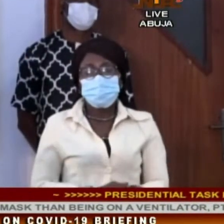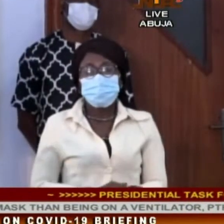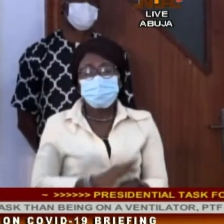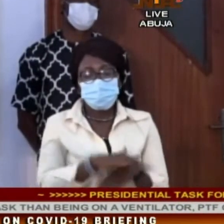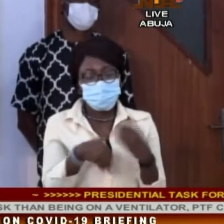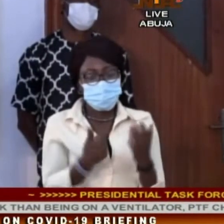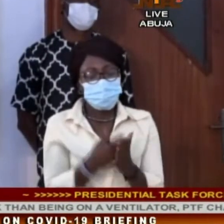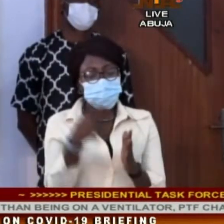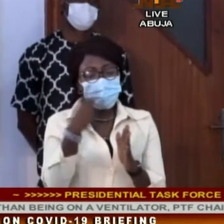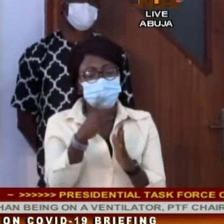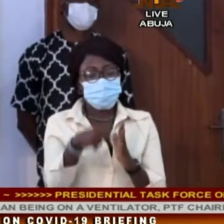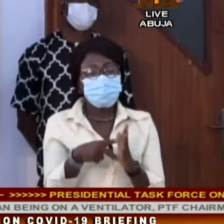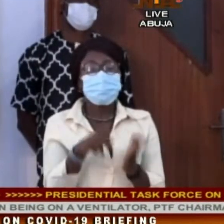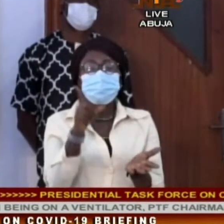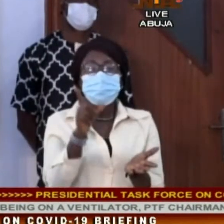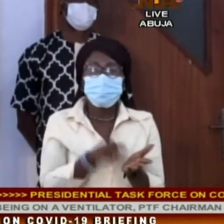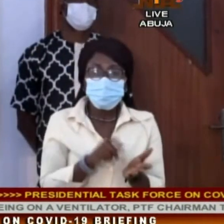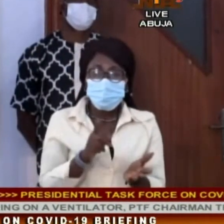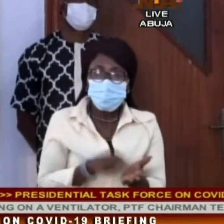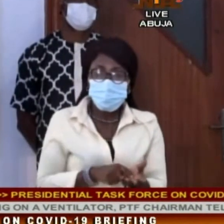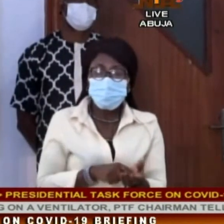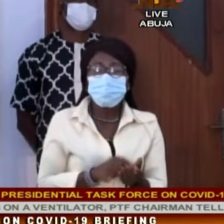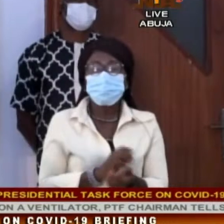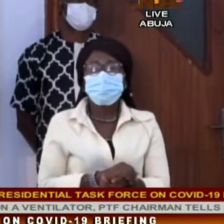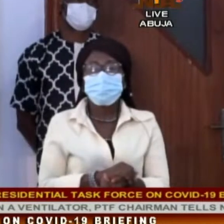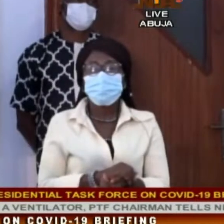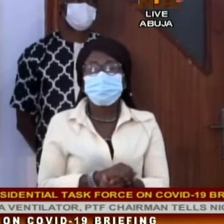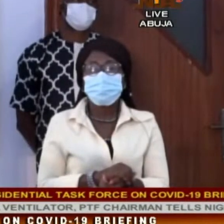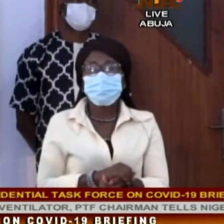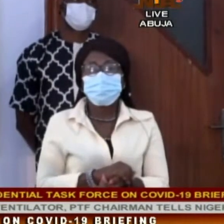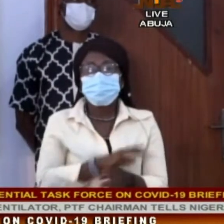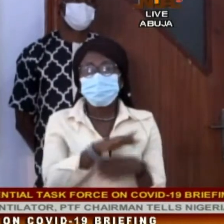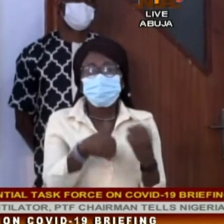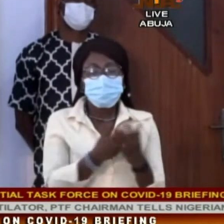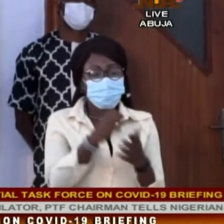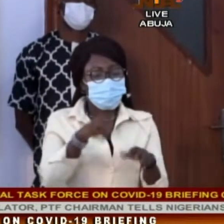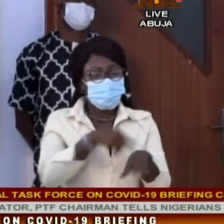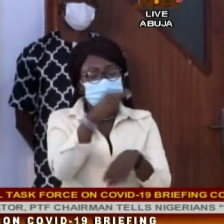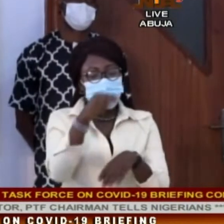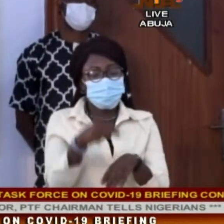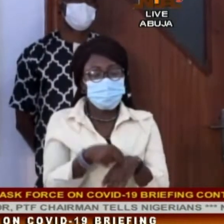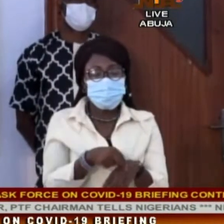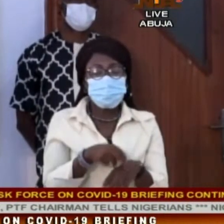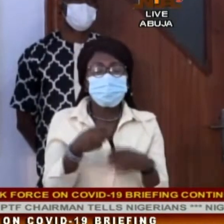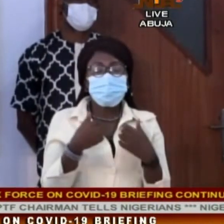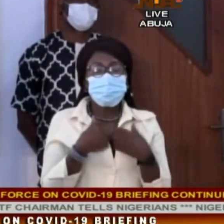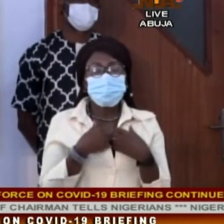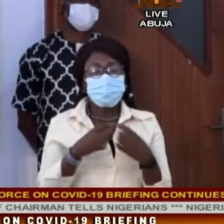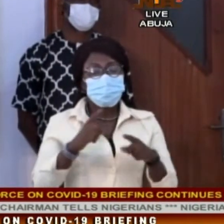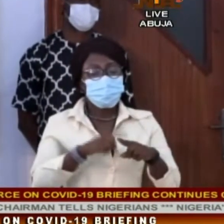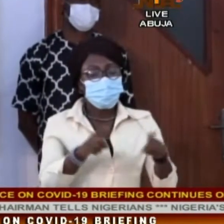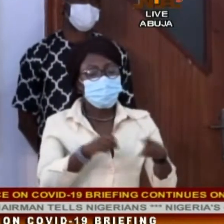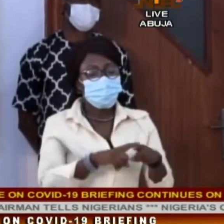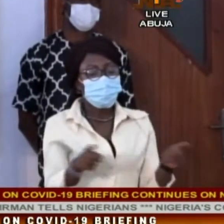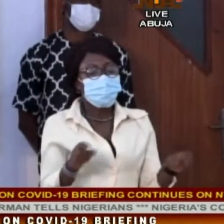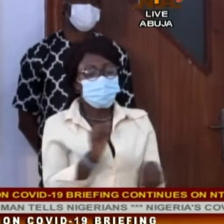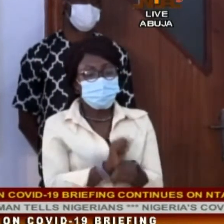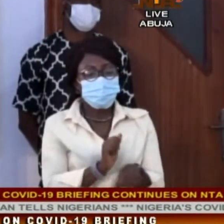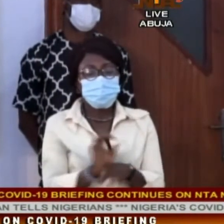First and foremost, I want to appreciate the Chairman, the Secretary to the Government of the Federation for